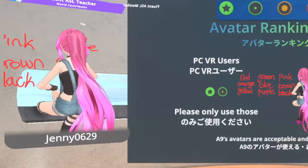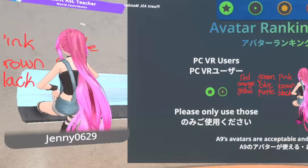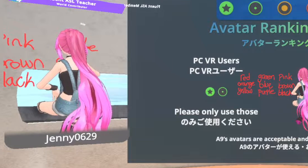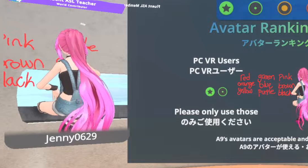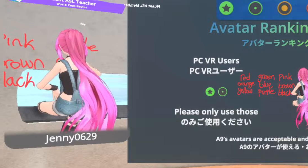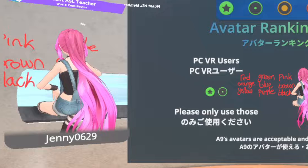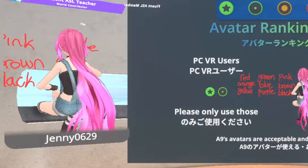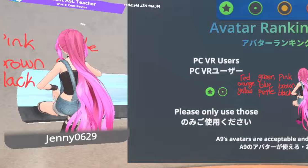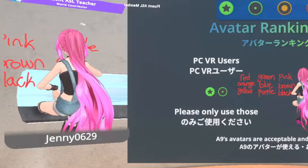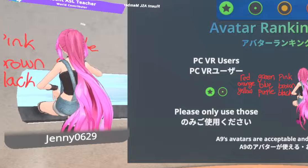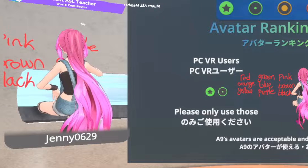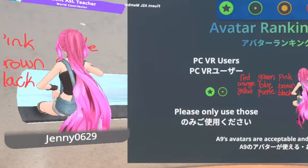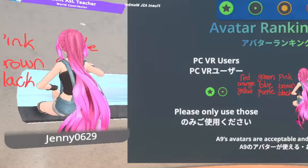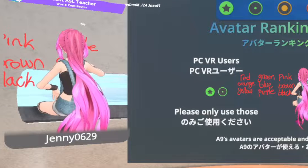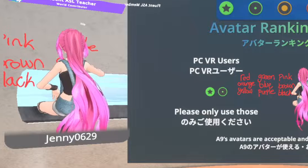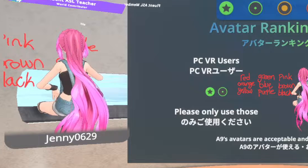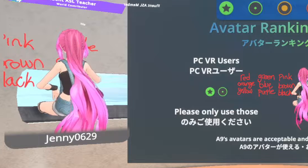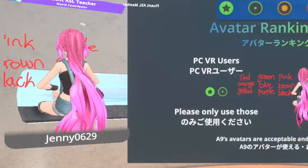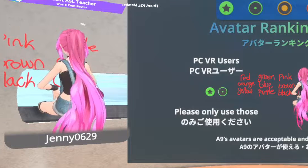gray,